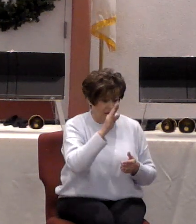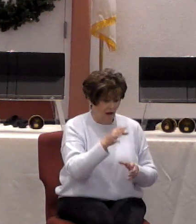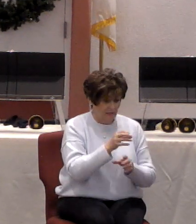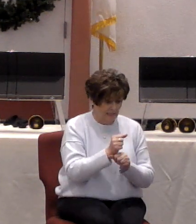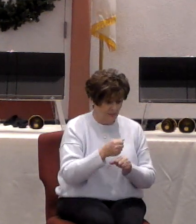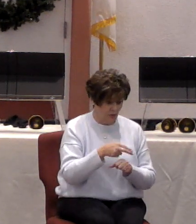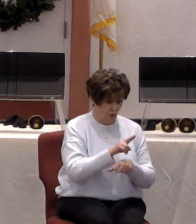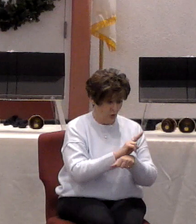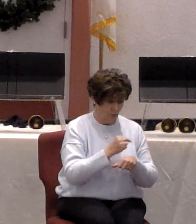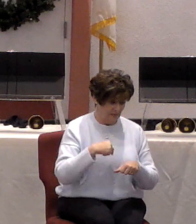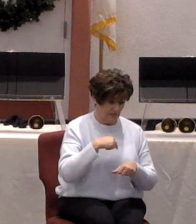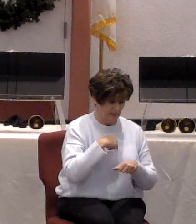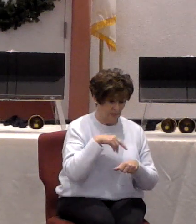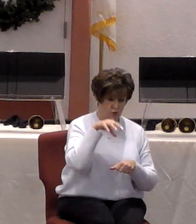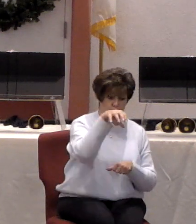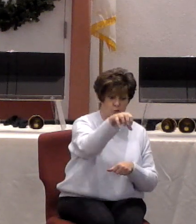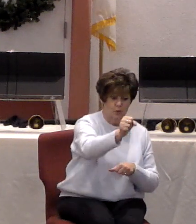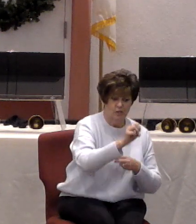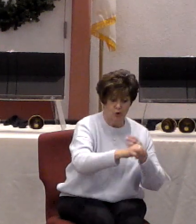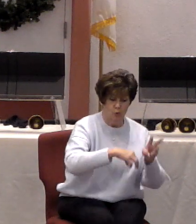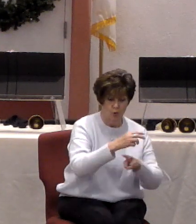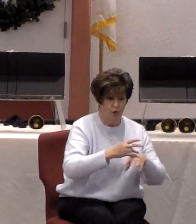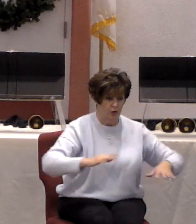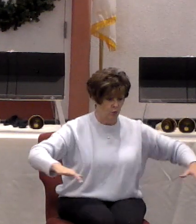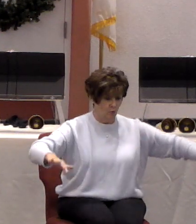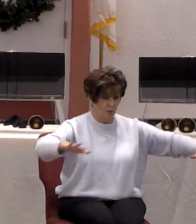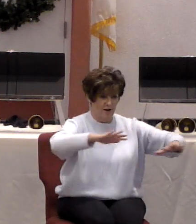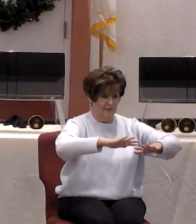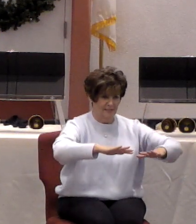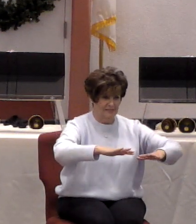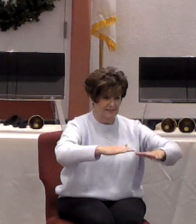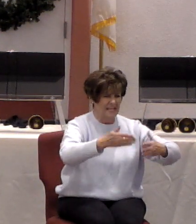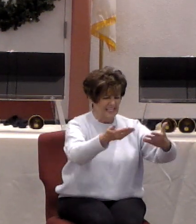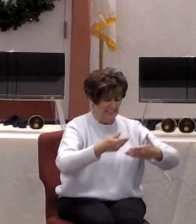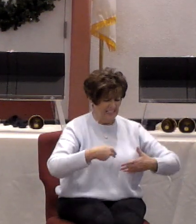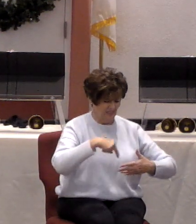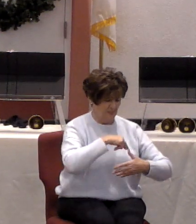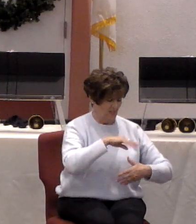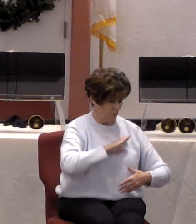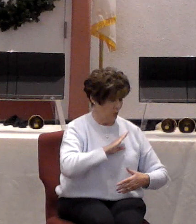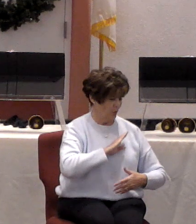you. That is, as long as you had the courage to respond.